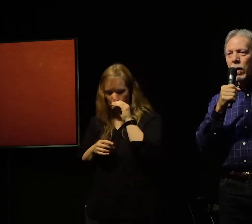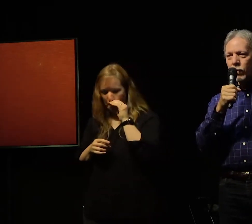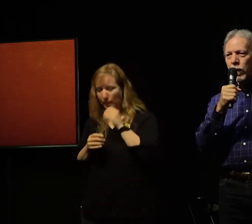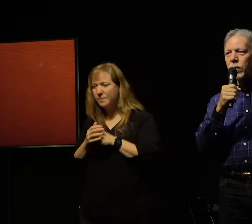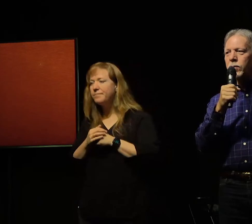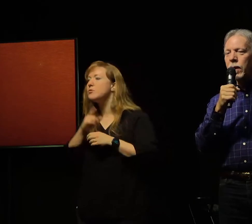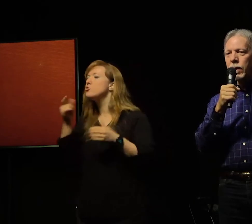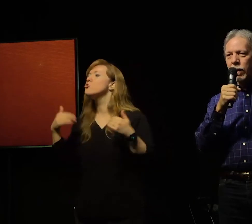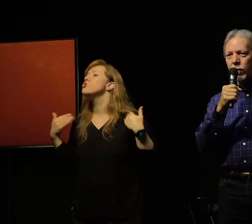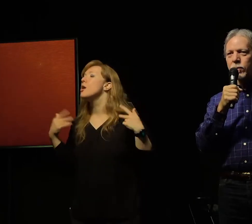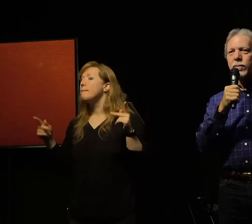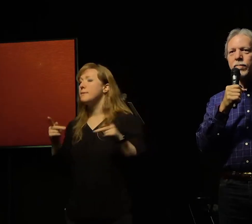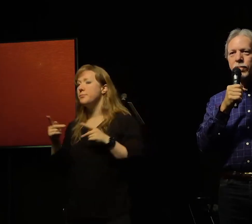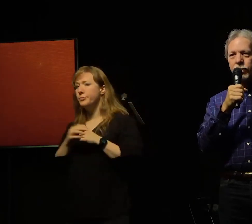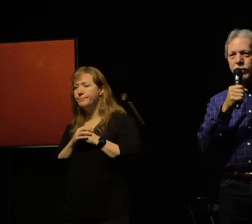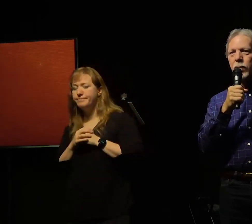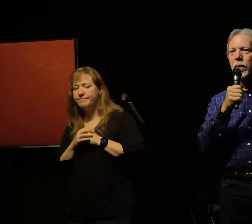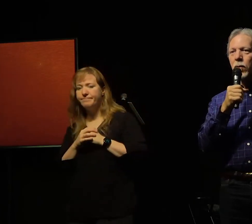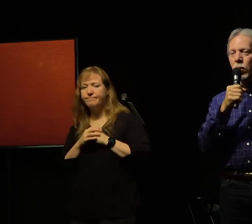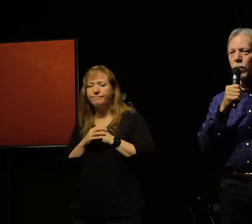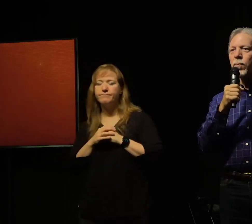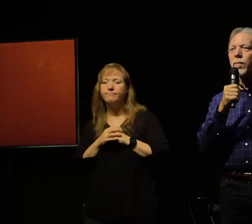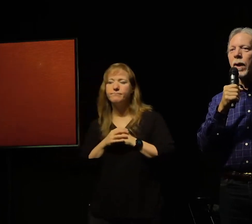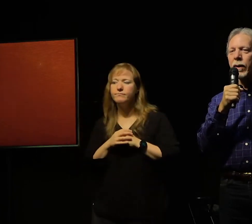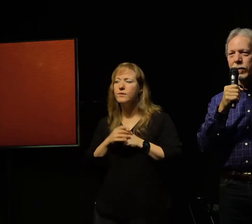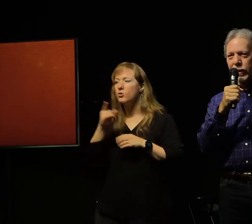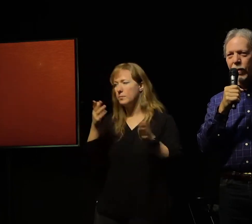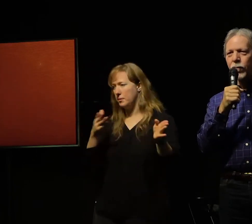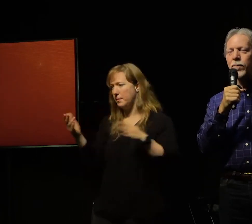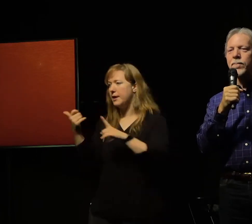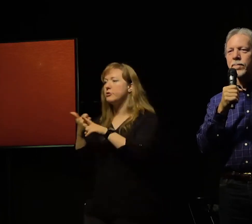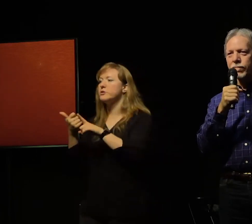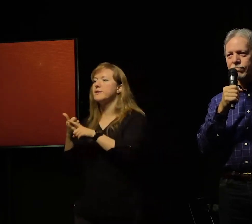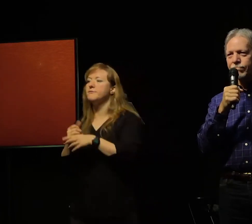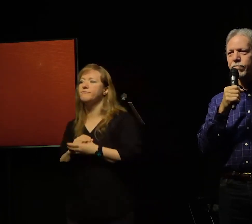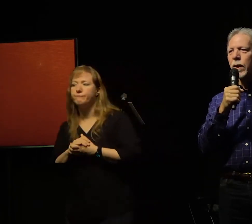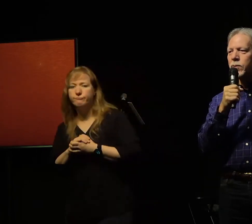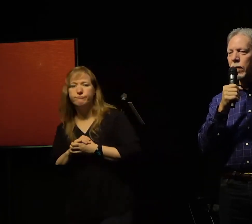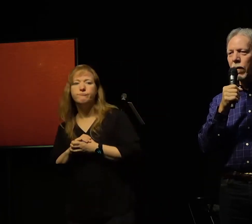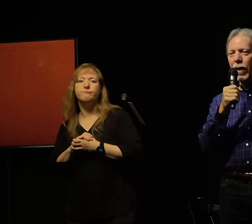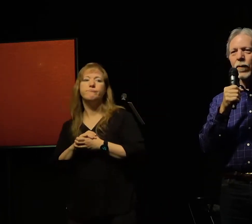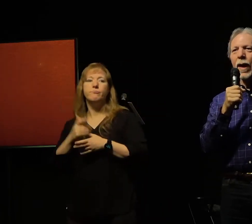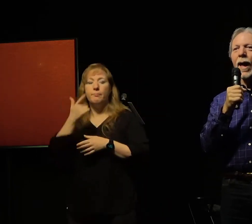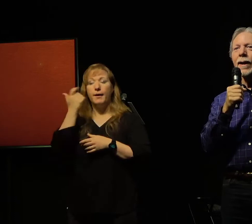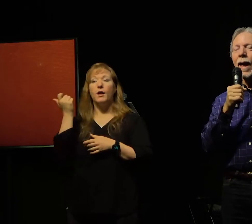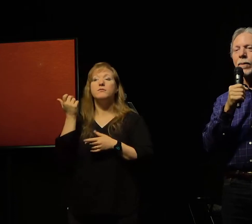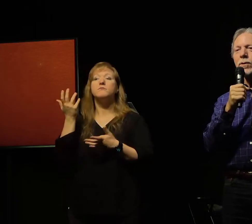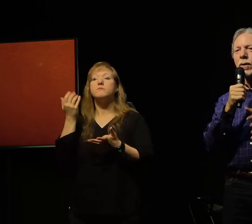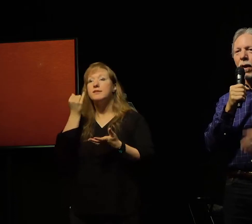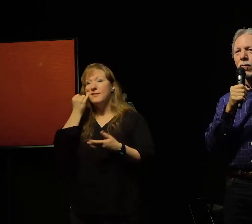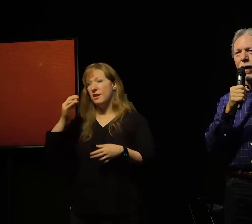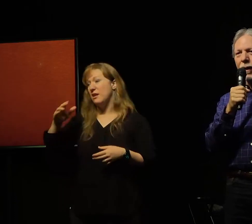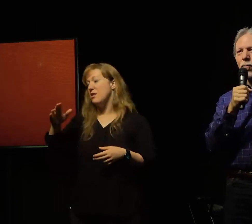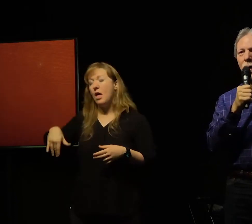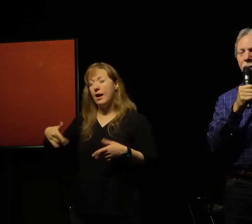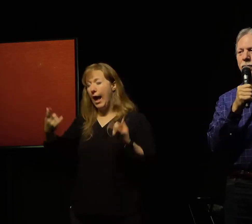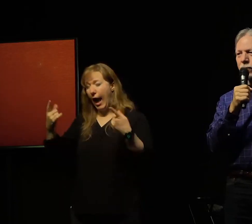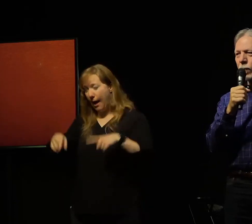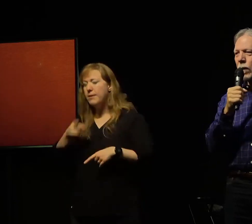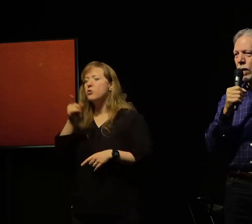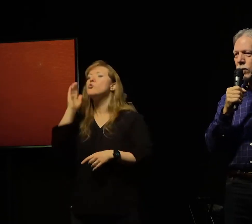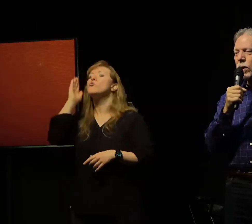You young folks, young adults, you prepare yourself. Because if it hadn't happened to you already, it